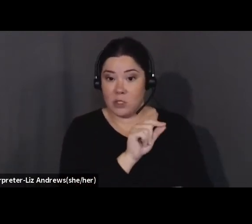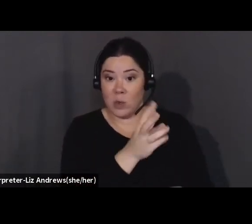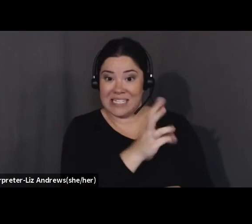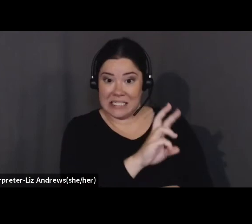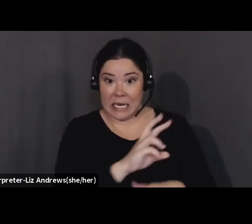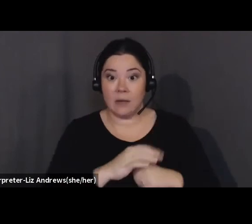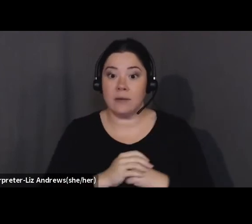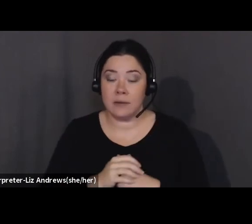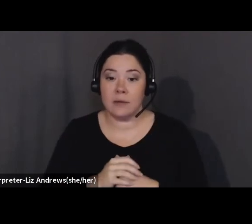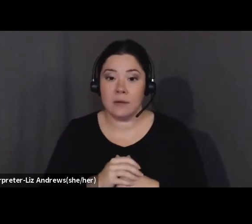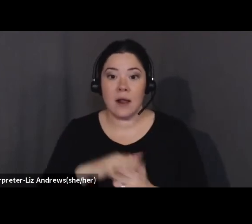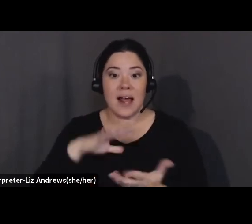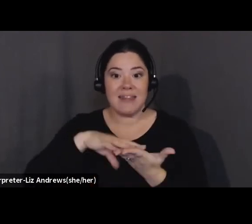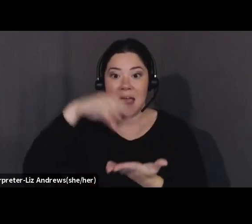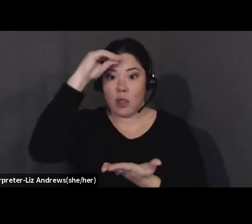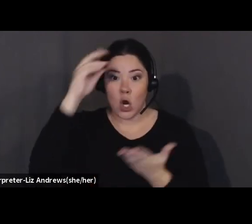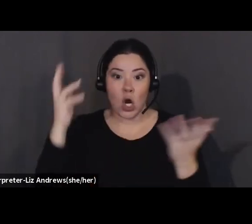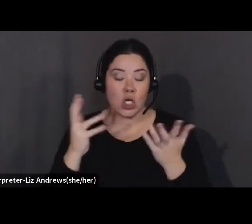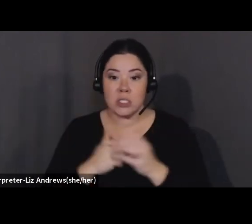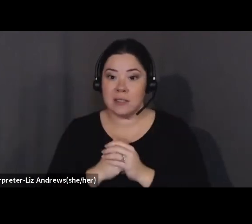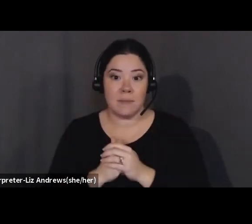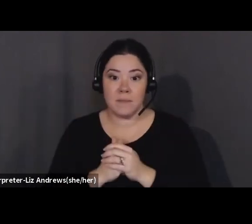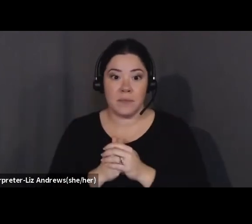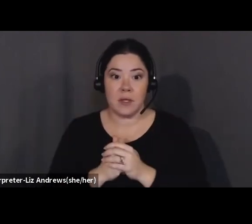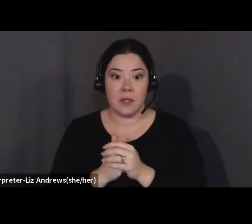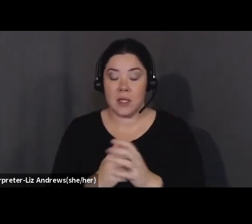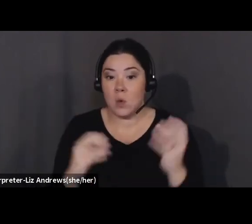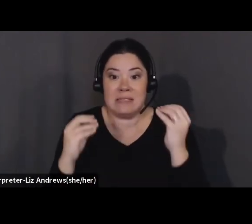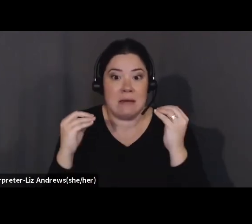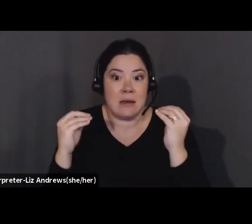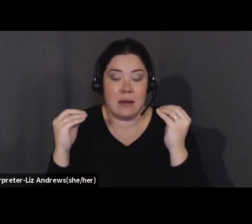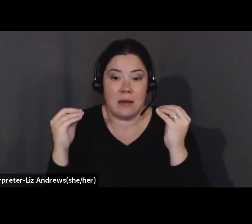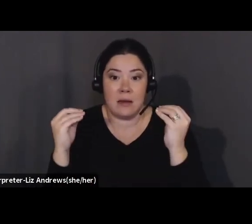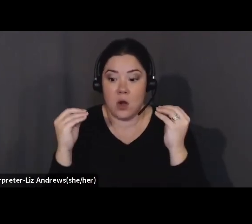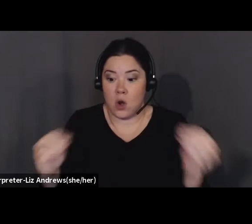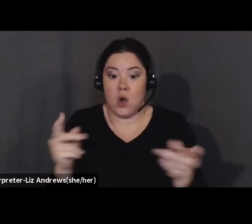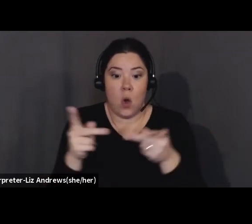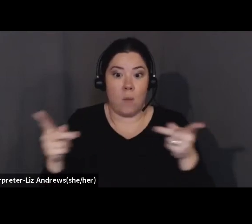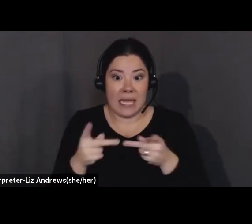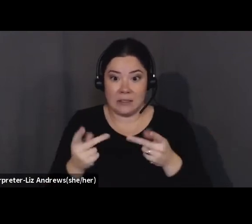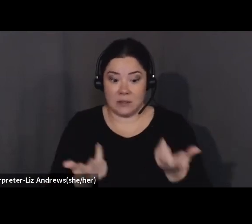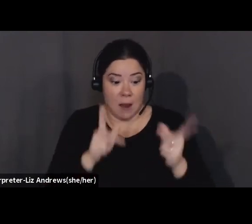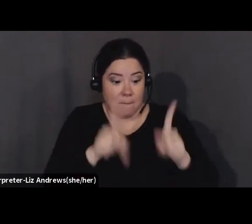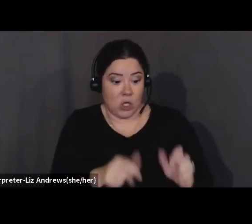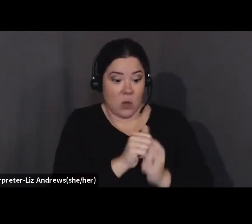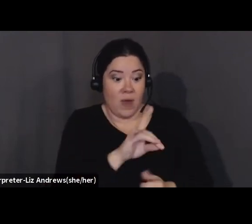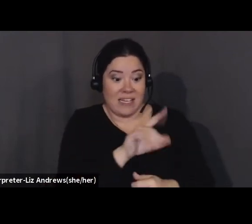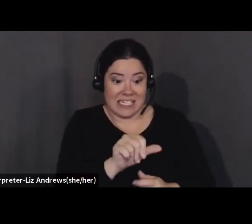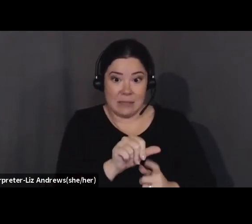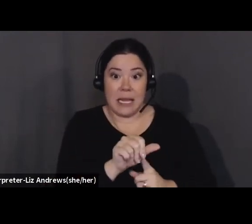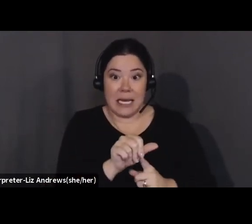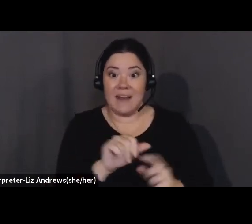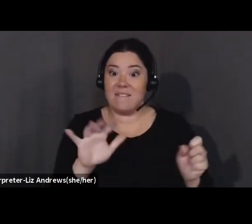was absolutely no market in the United States where a person with a disability whose sole source of income was SSI